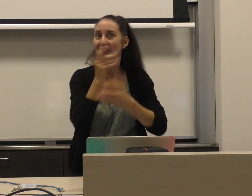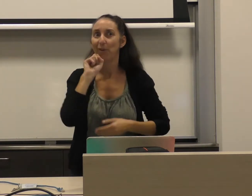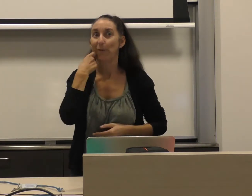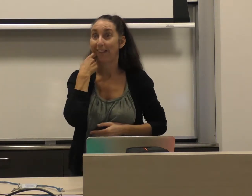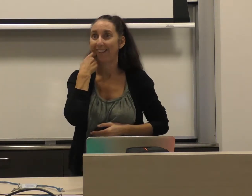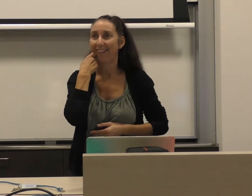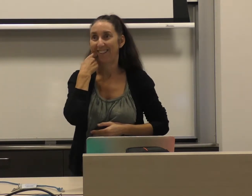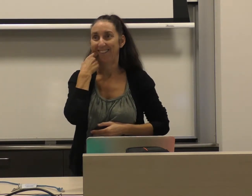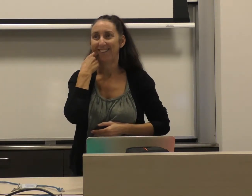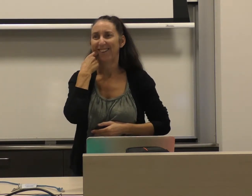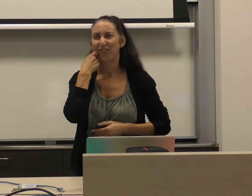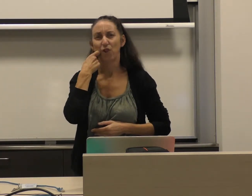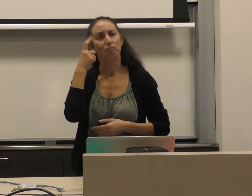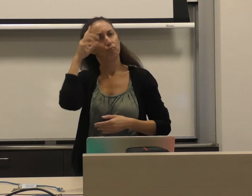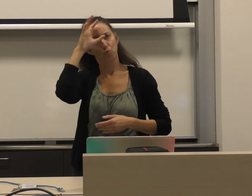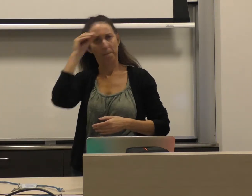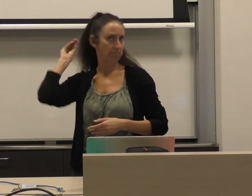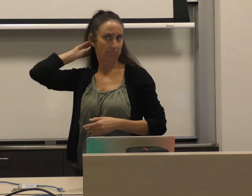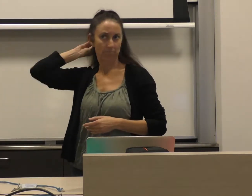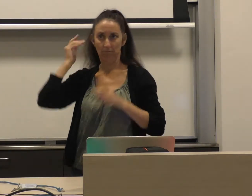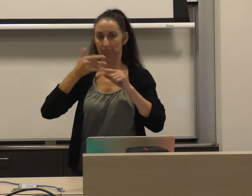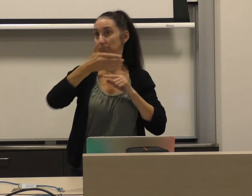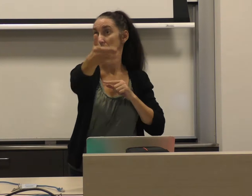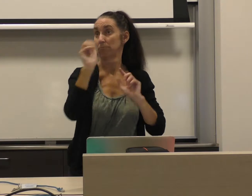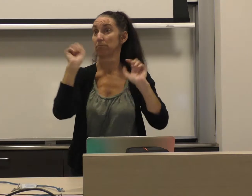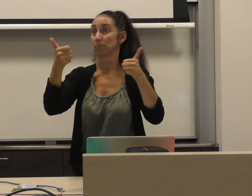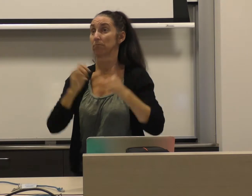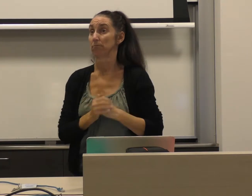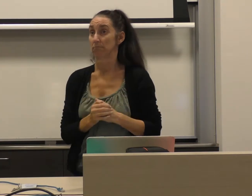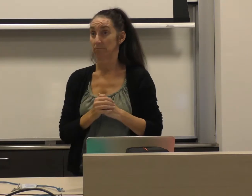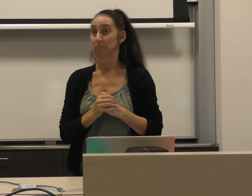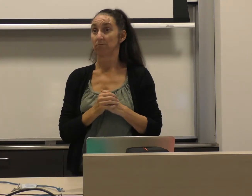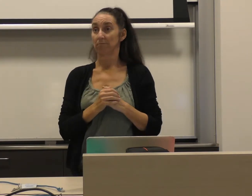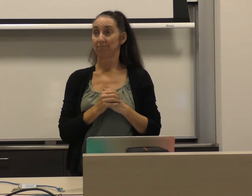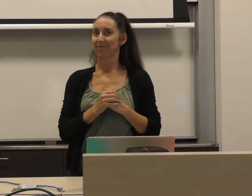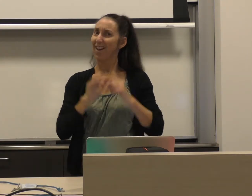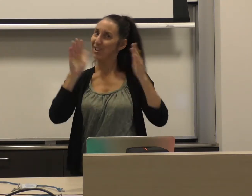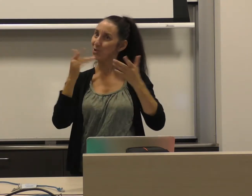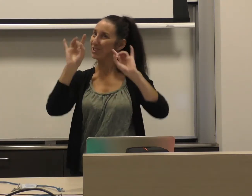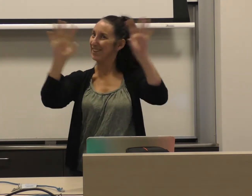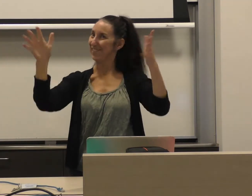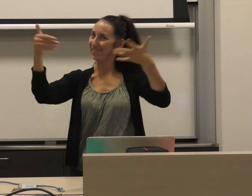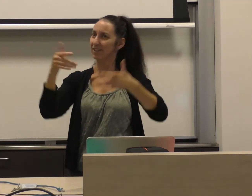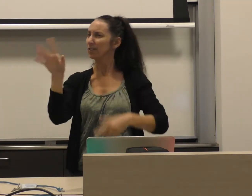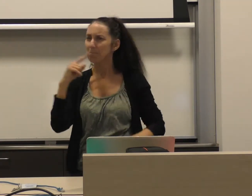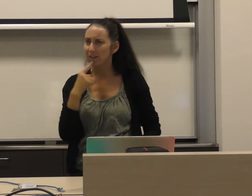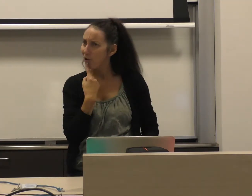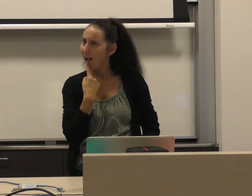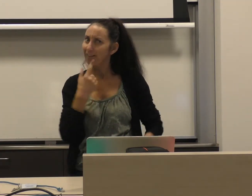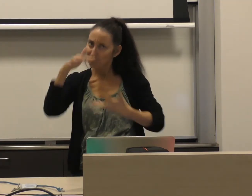please, because there may be occasions when you need to share information or discuss things in groups. So, please keep that in mind. Don't